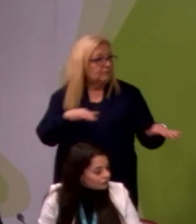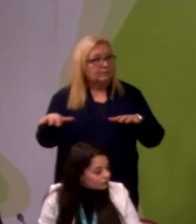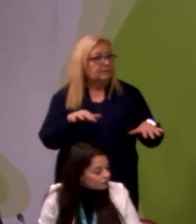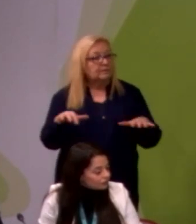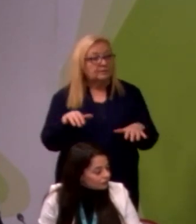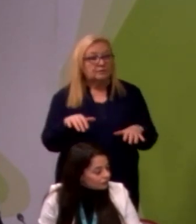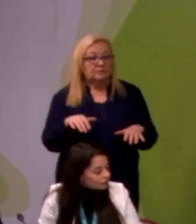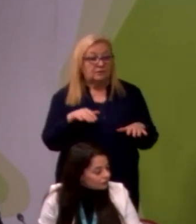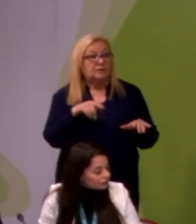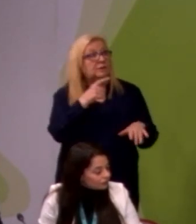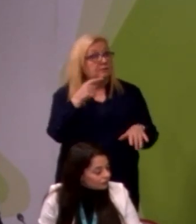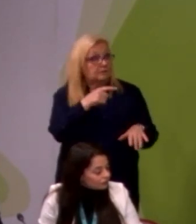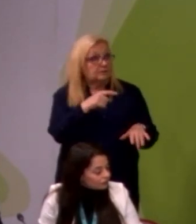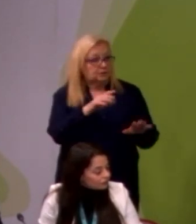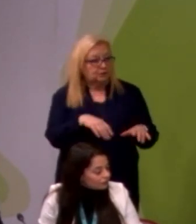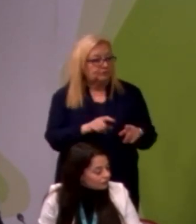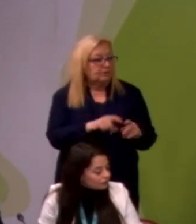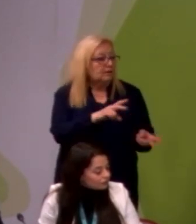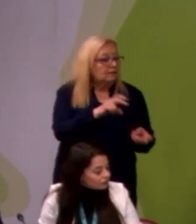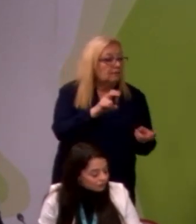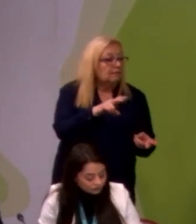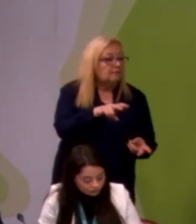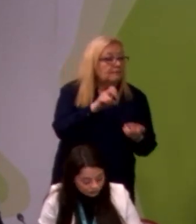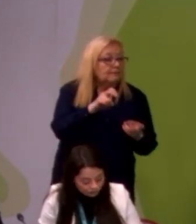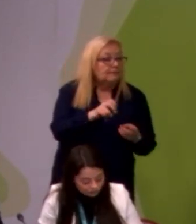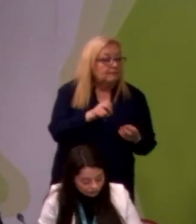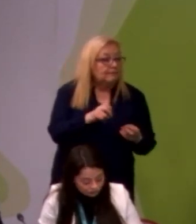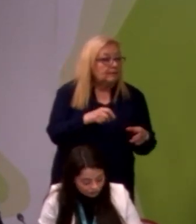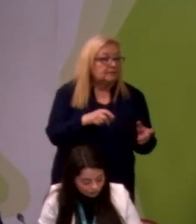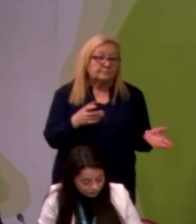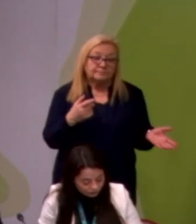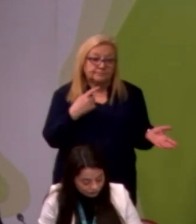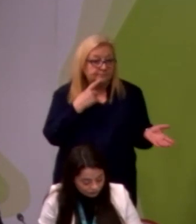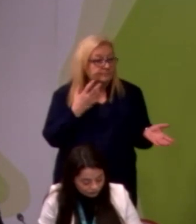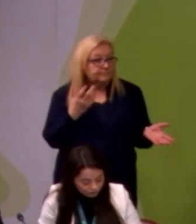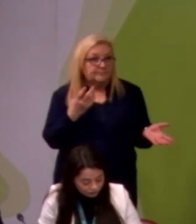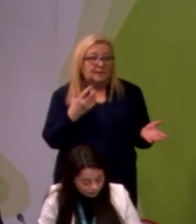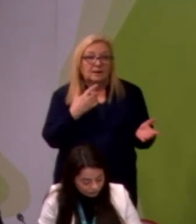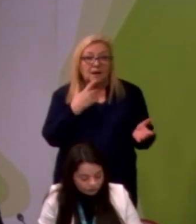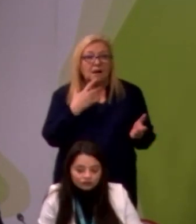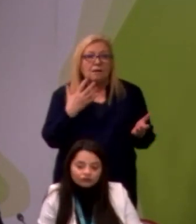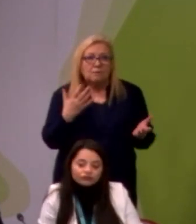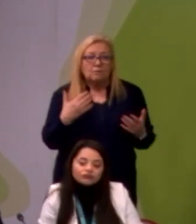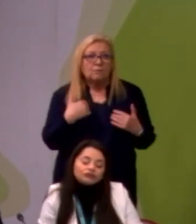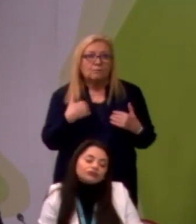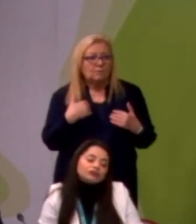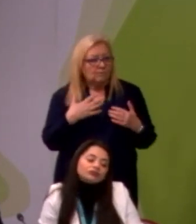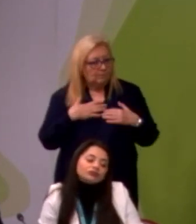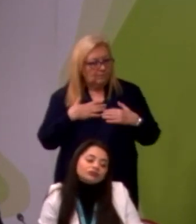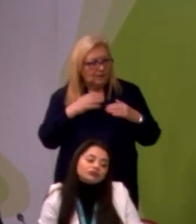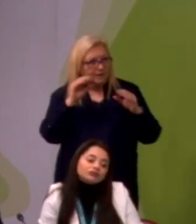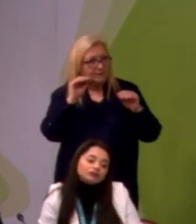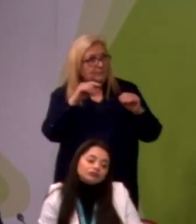being exploited. So there's, and obviously how valued education is in